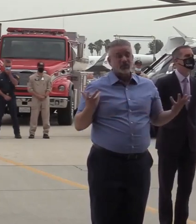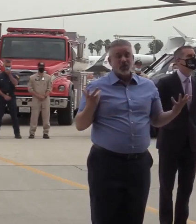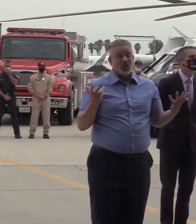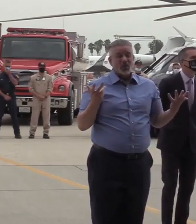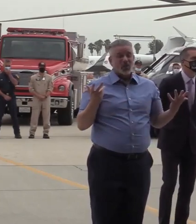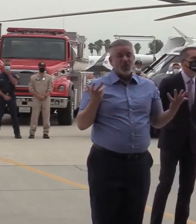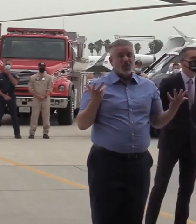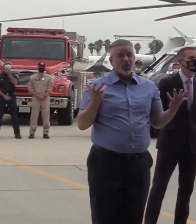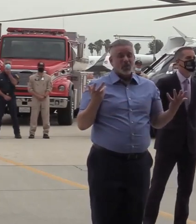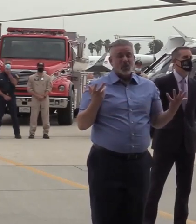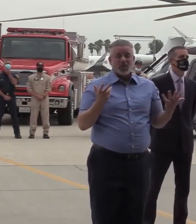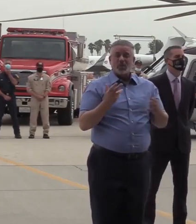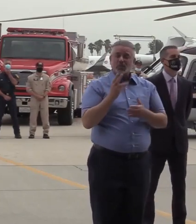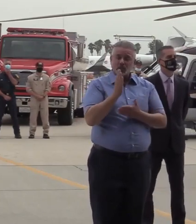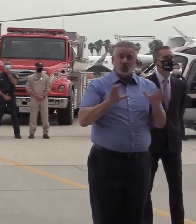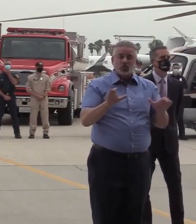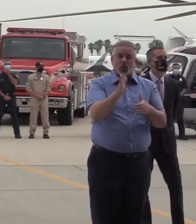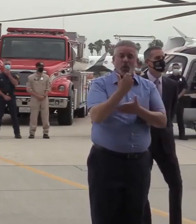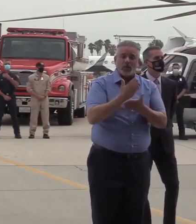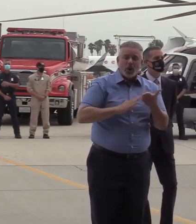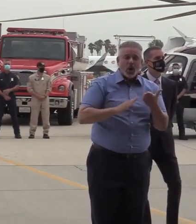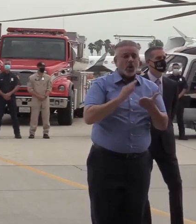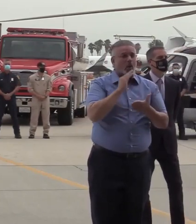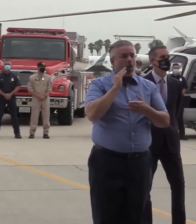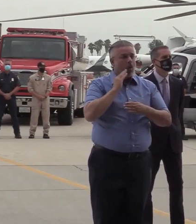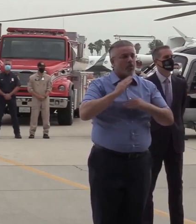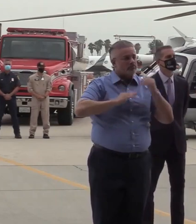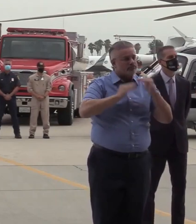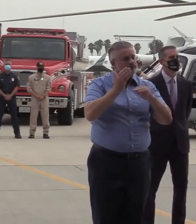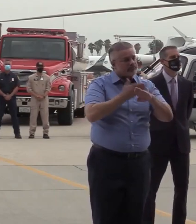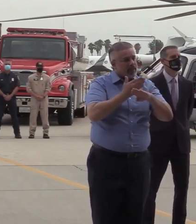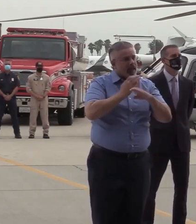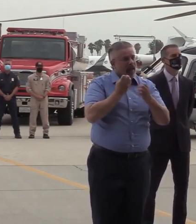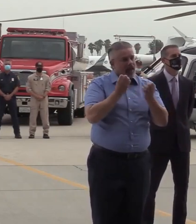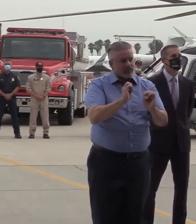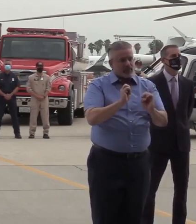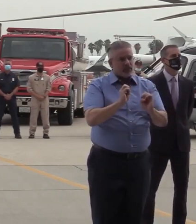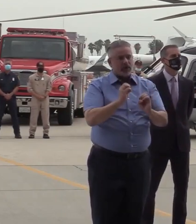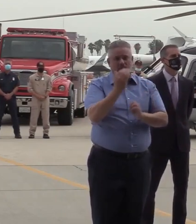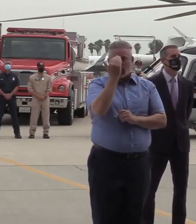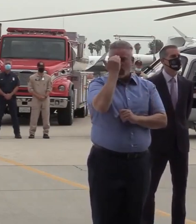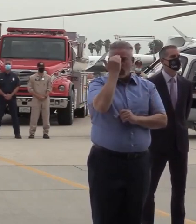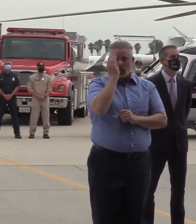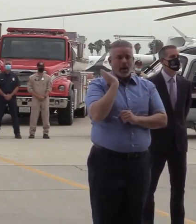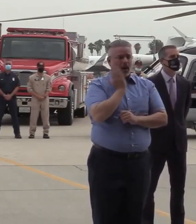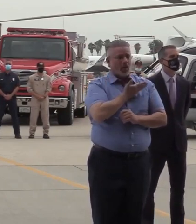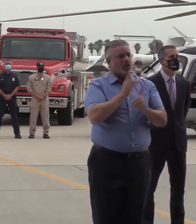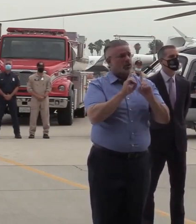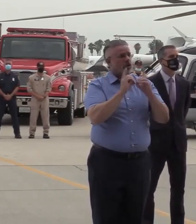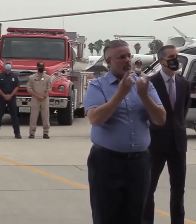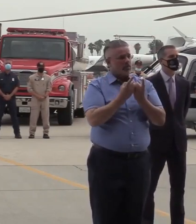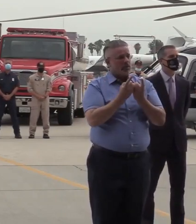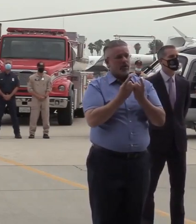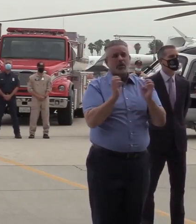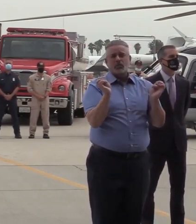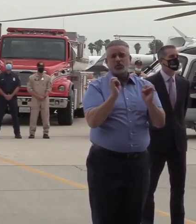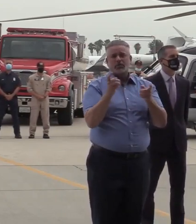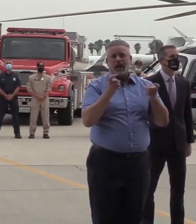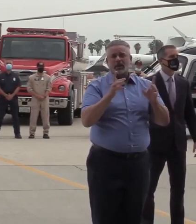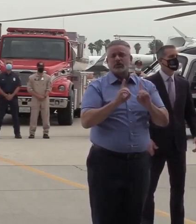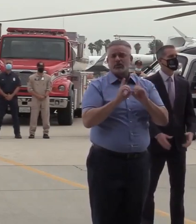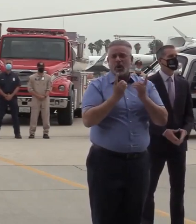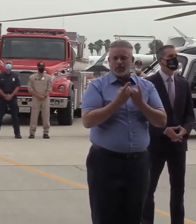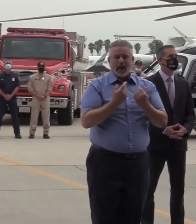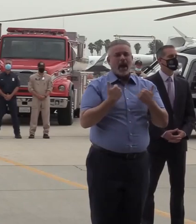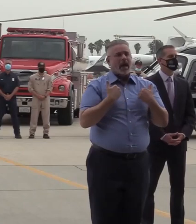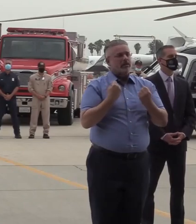your part, participate in some of the home hardening efforts that we have available. And I know our department, our emergency management